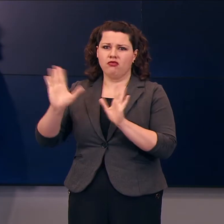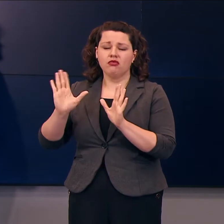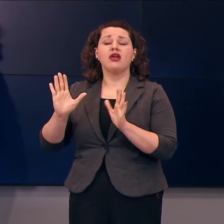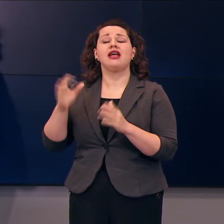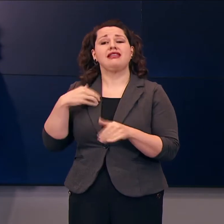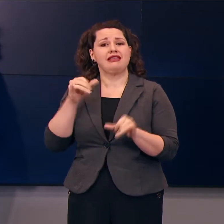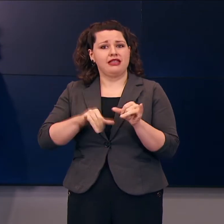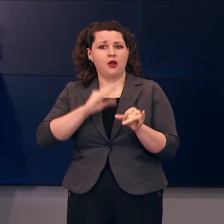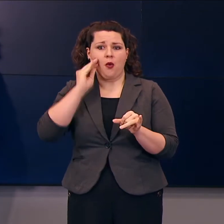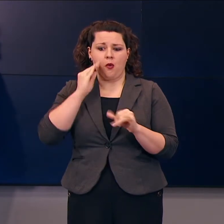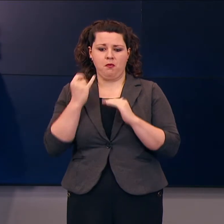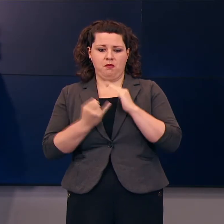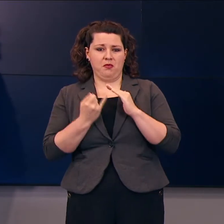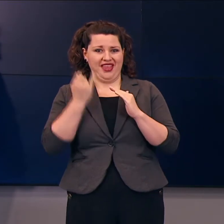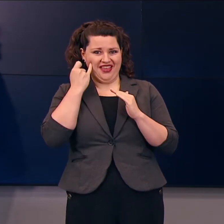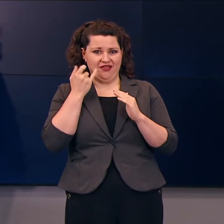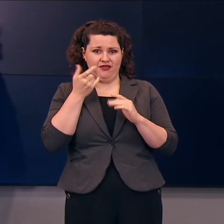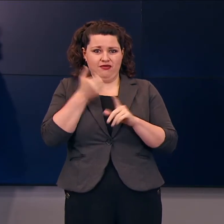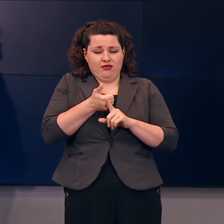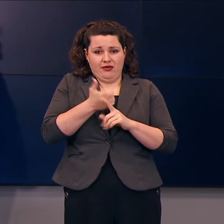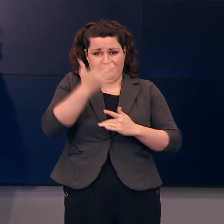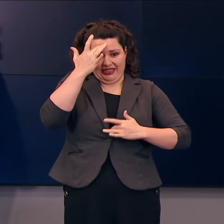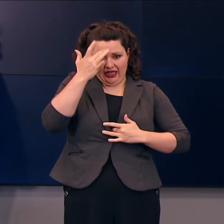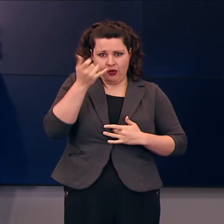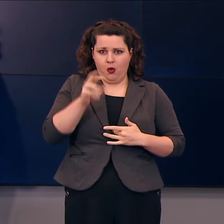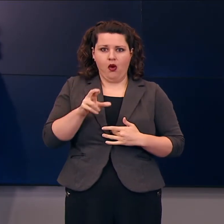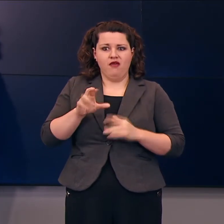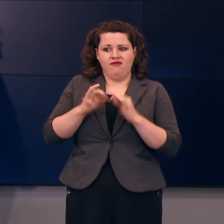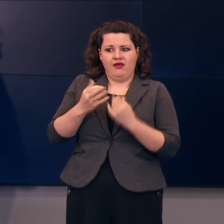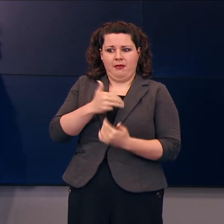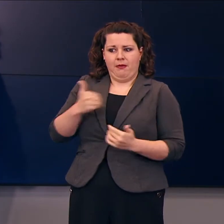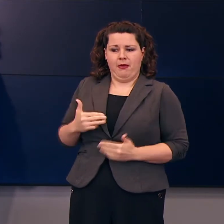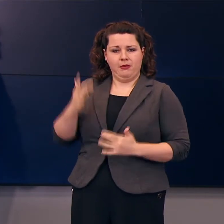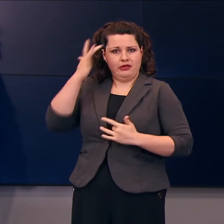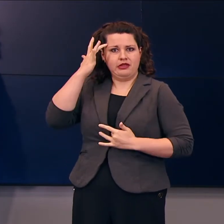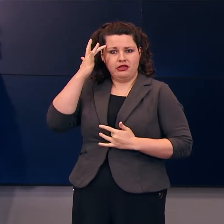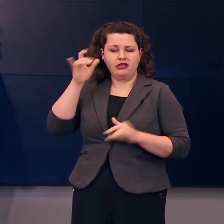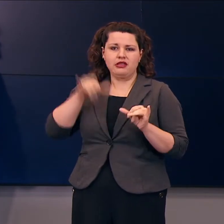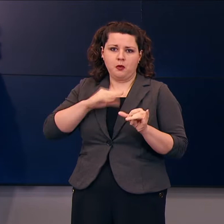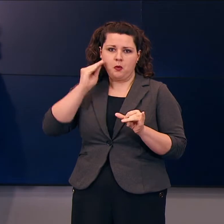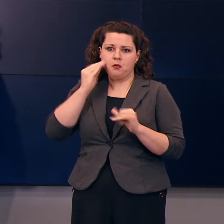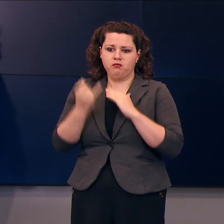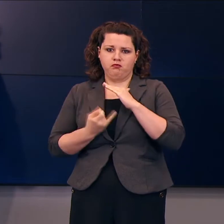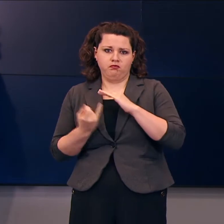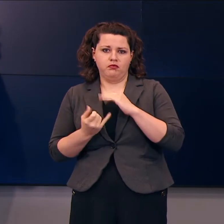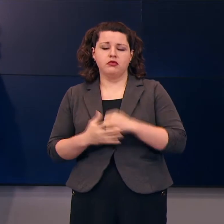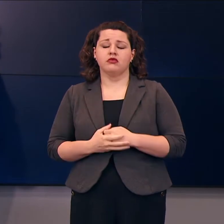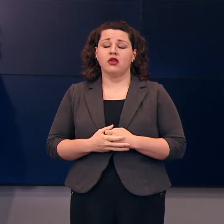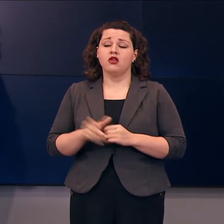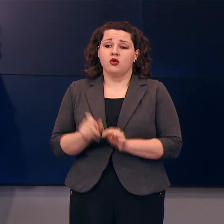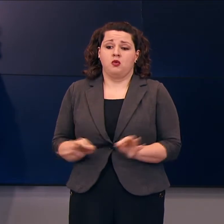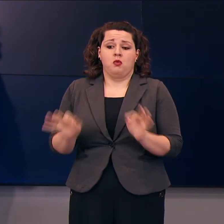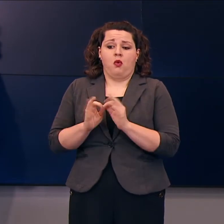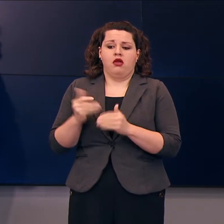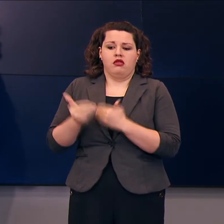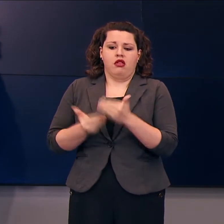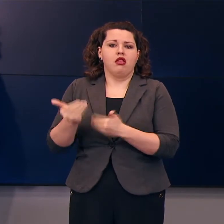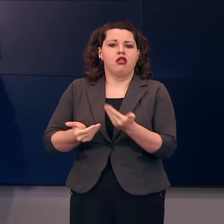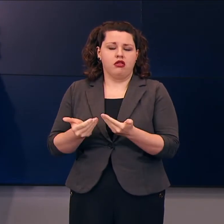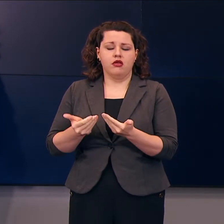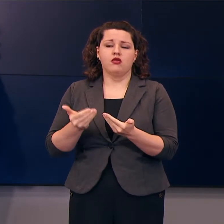at home if you or any member of your household is sick. These important steps will significantly reduce the risk of